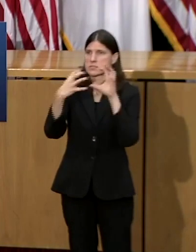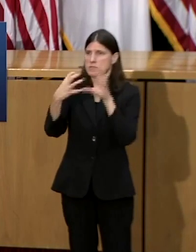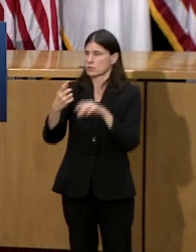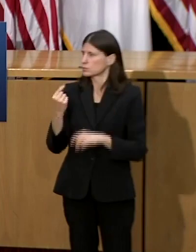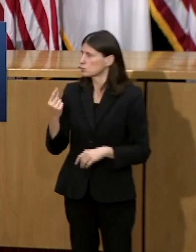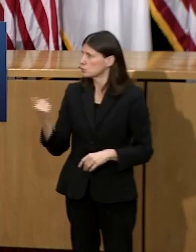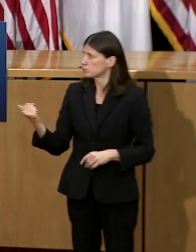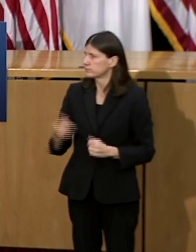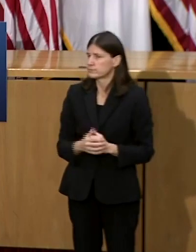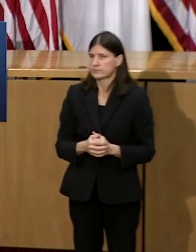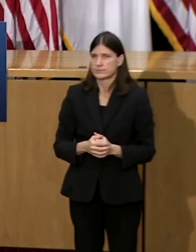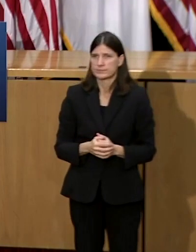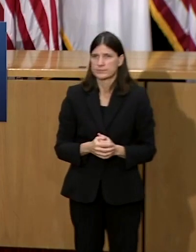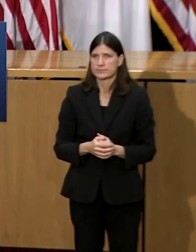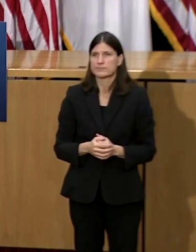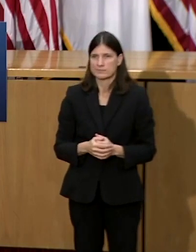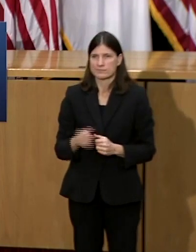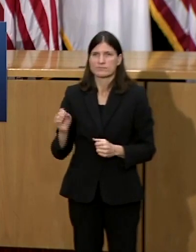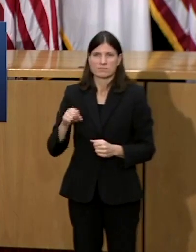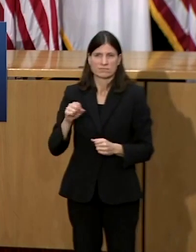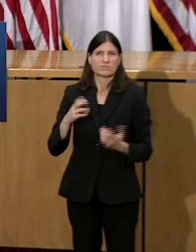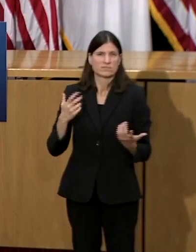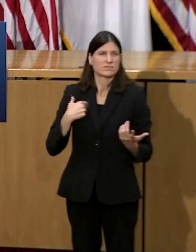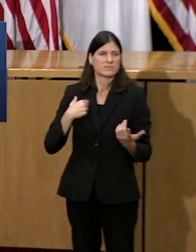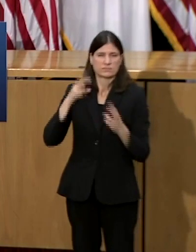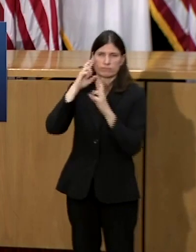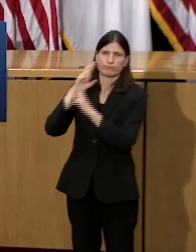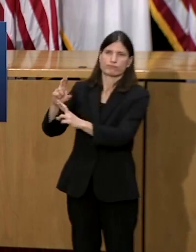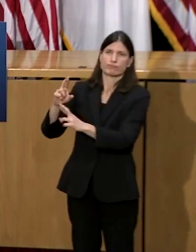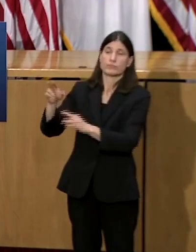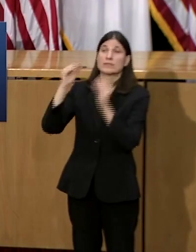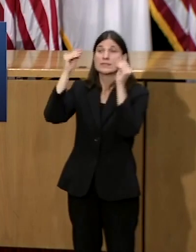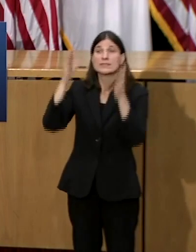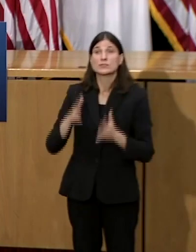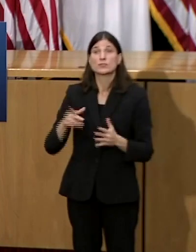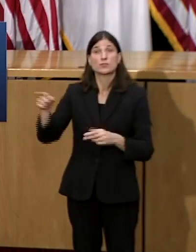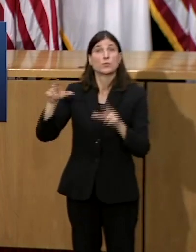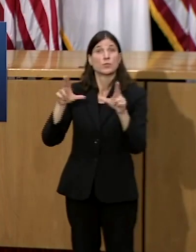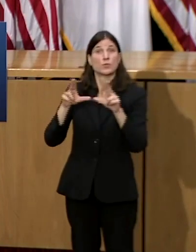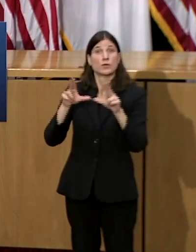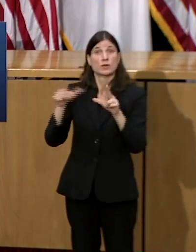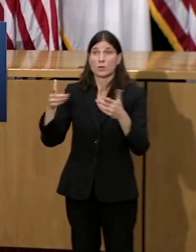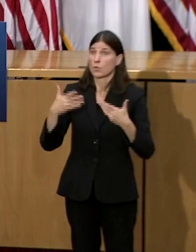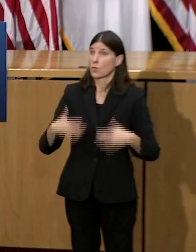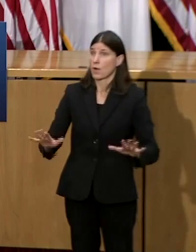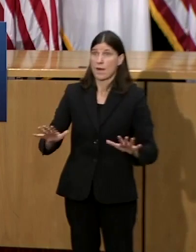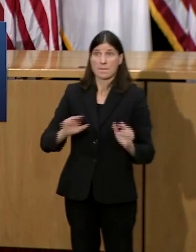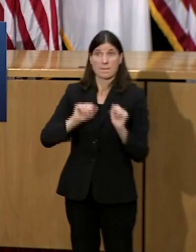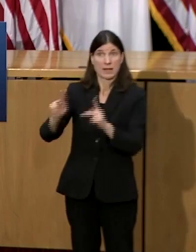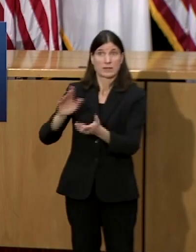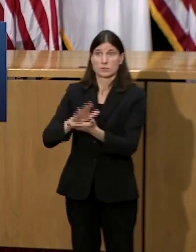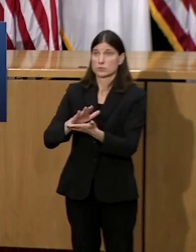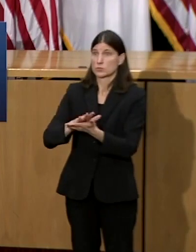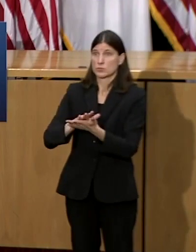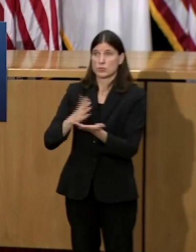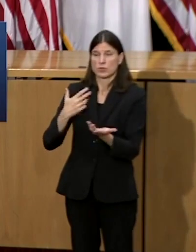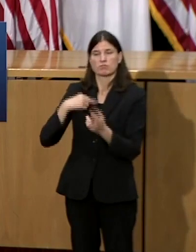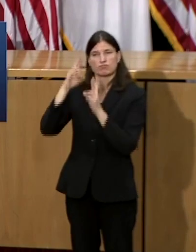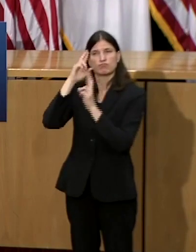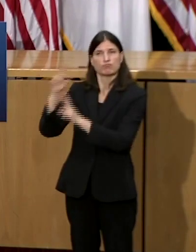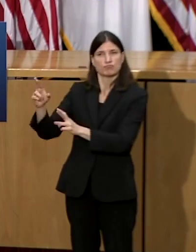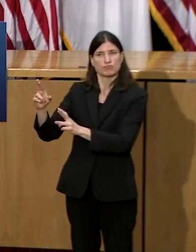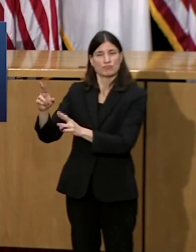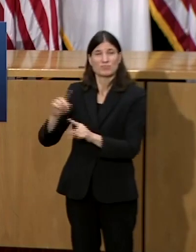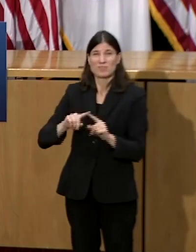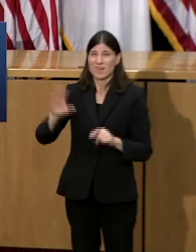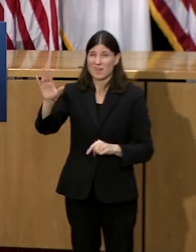respectful of the teachers' union, but we also want to, base all of our decisions based on science and the best medical advice, right? And